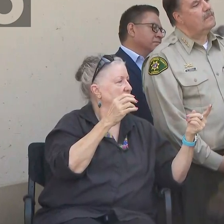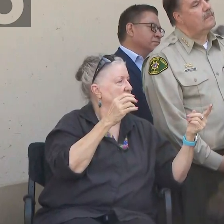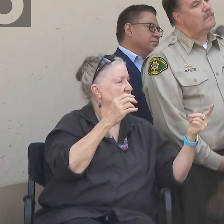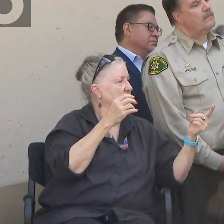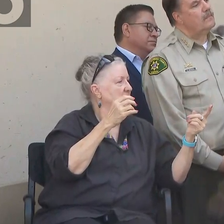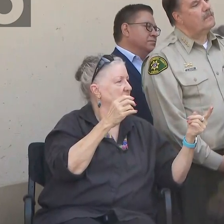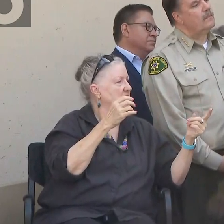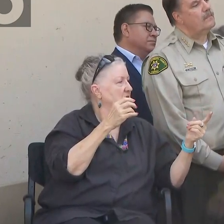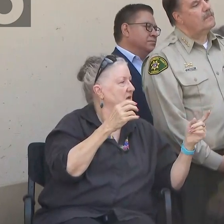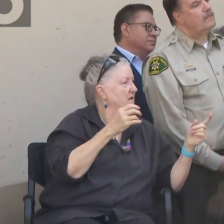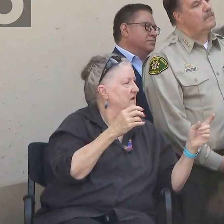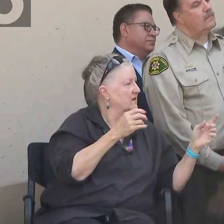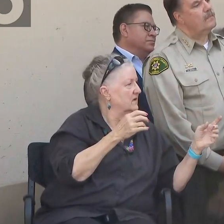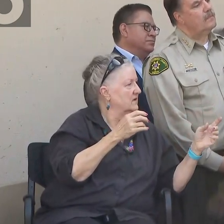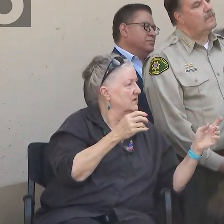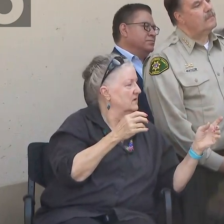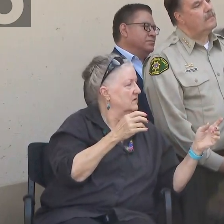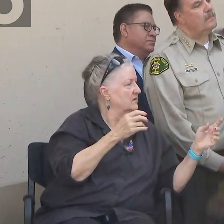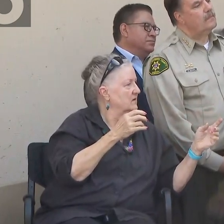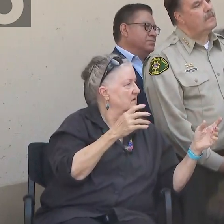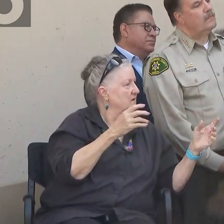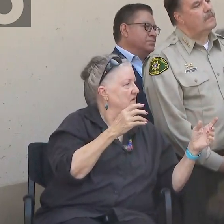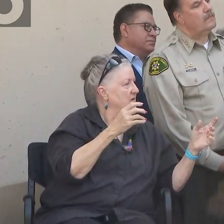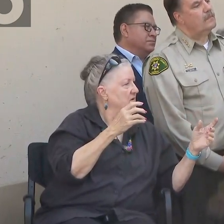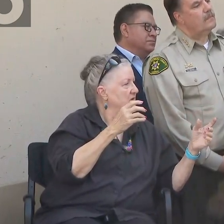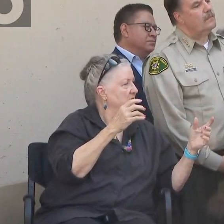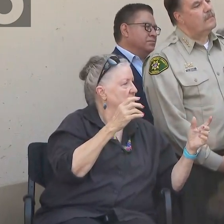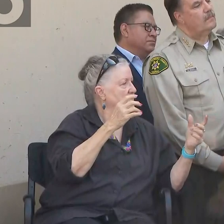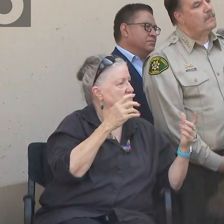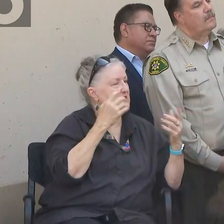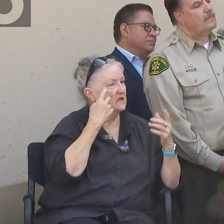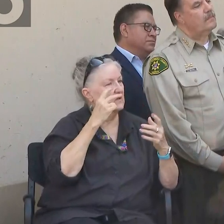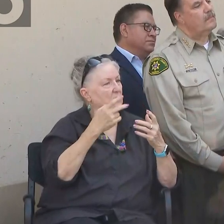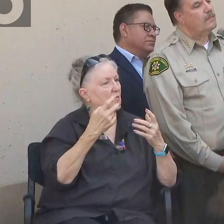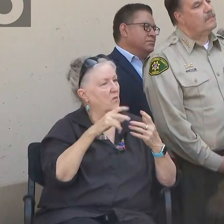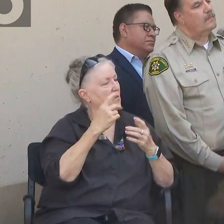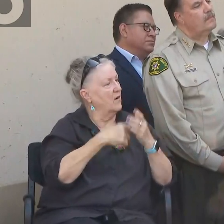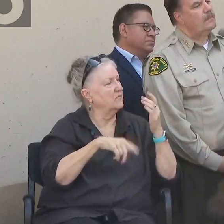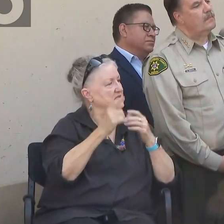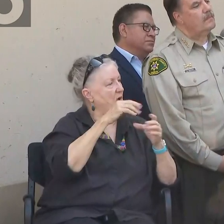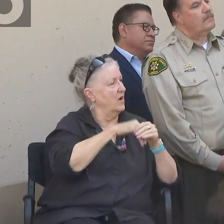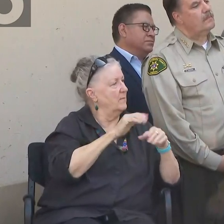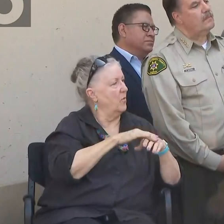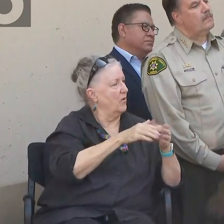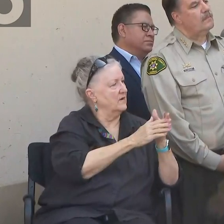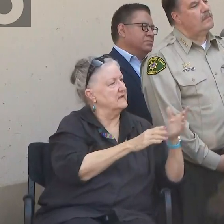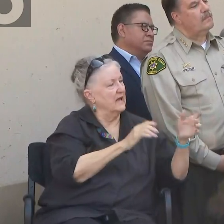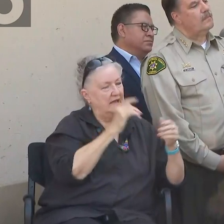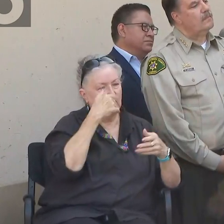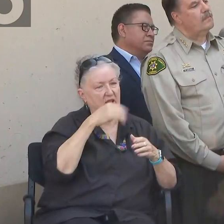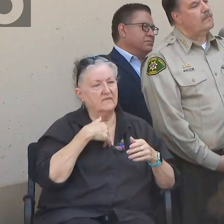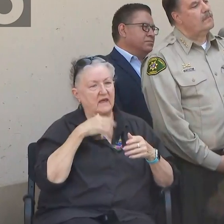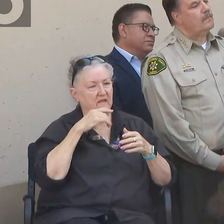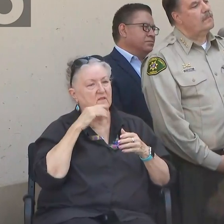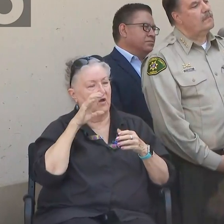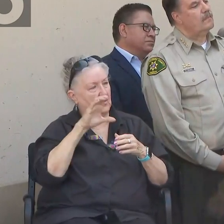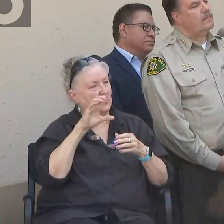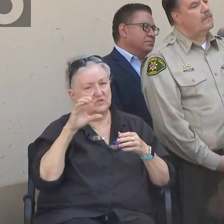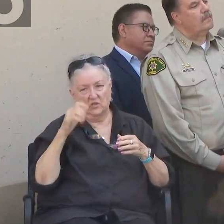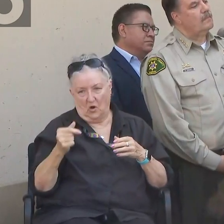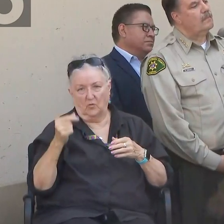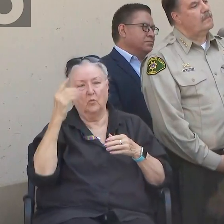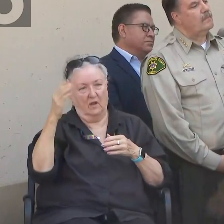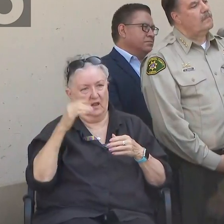I don't have that information. That will come out probably through an investigation. The Coast Guard itself will launch what we call a formal